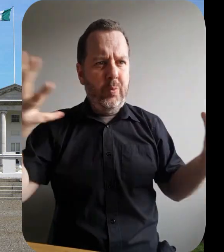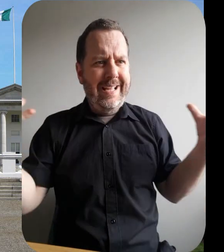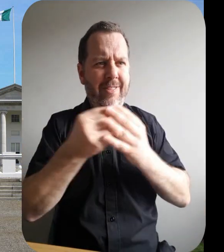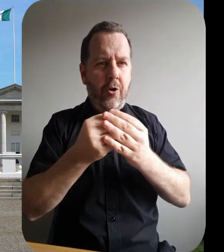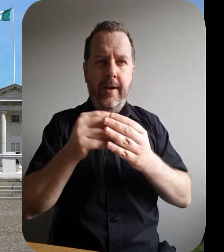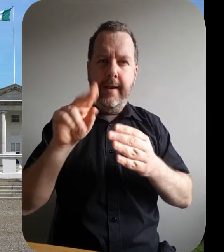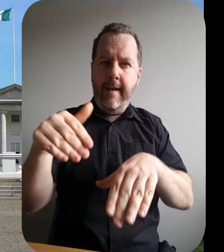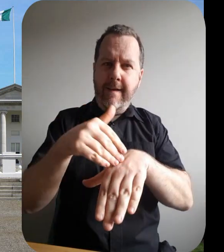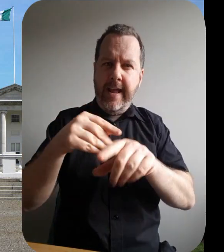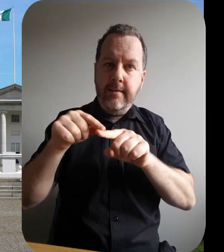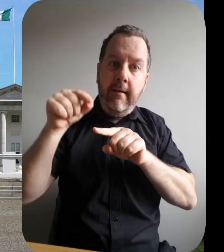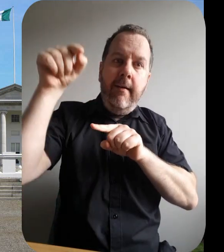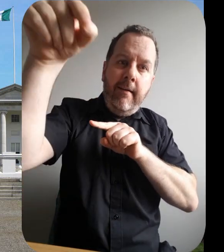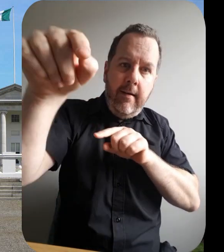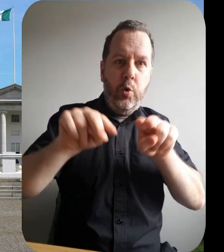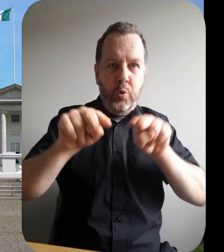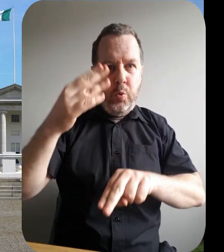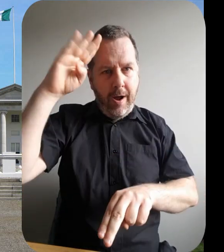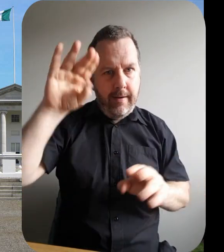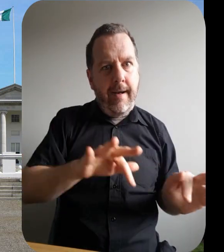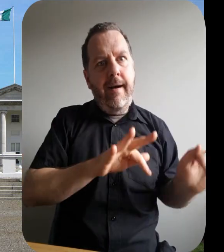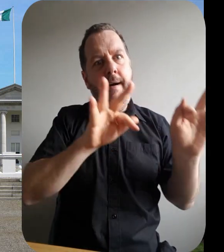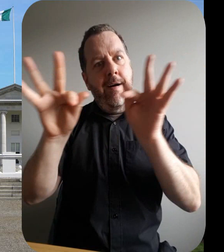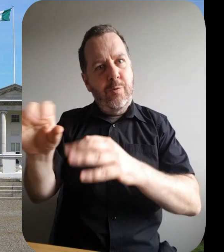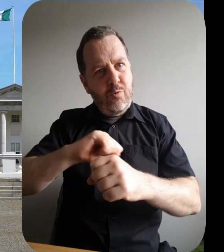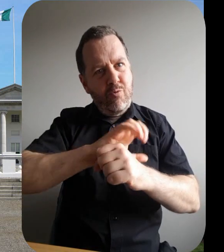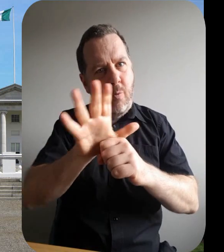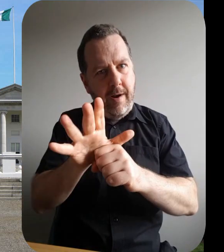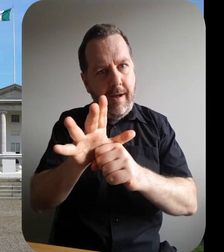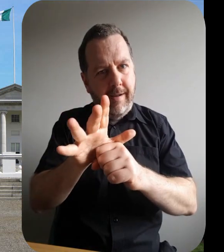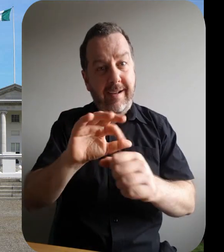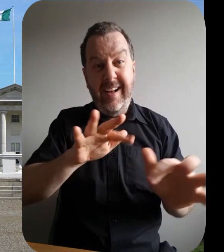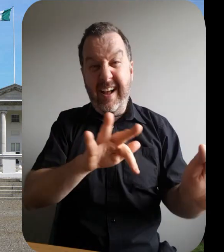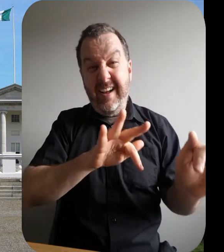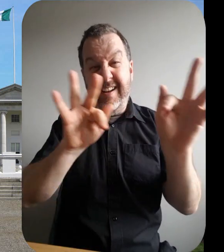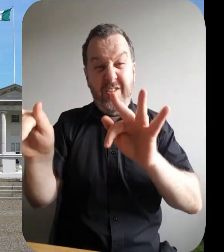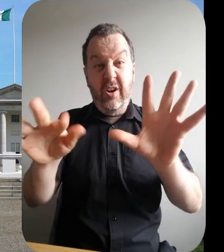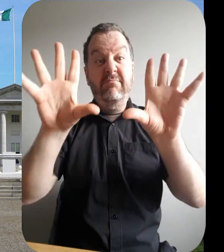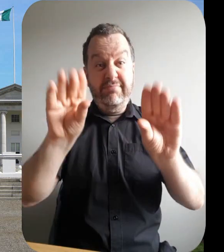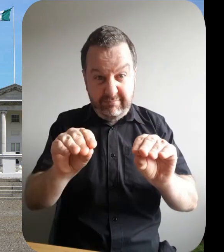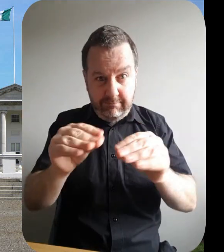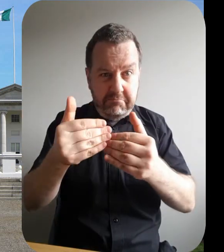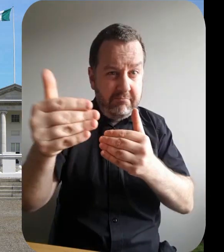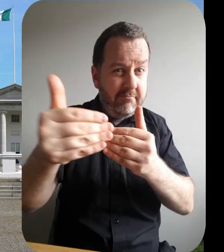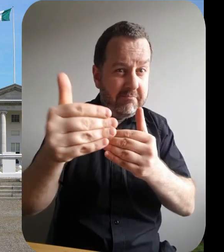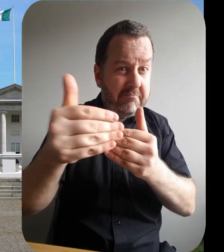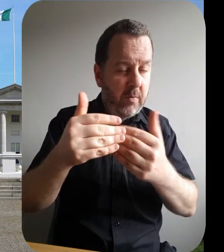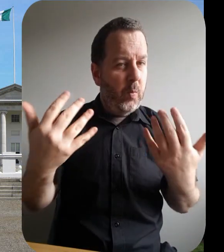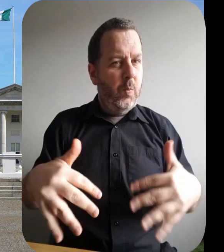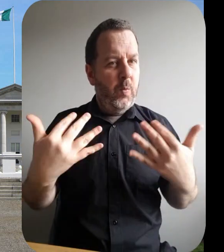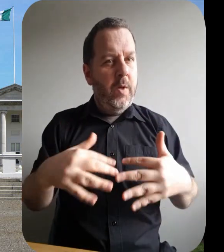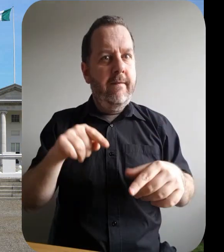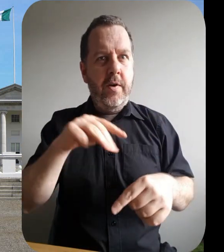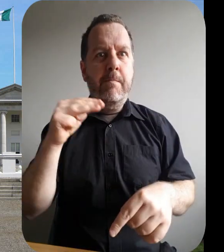collective actions can shape the new Ireland that will emerge from this global crisis. At this